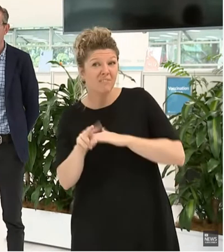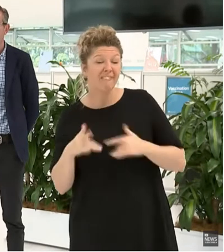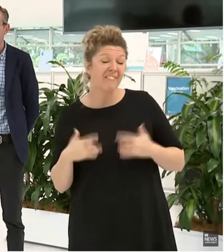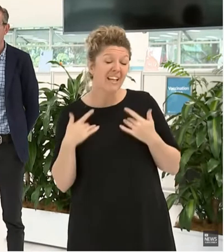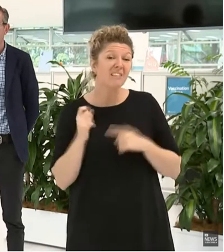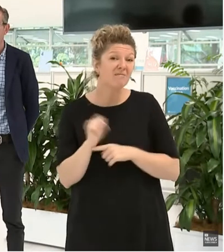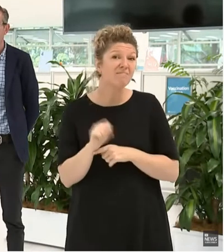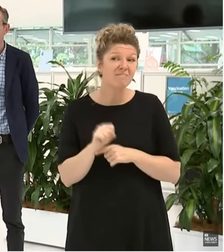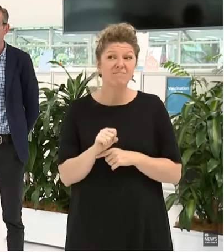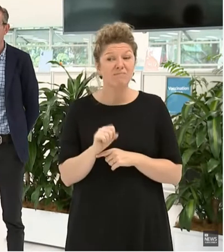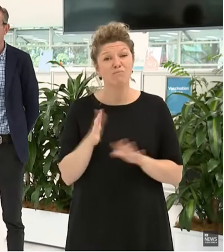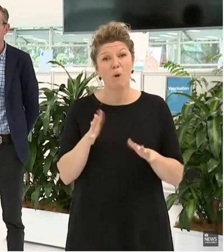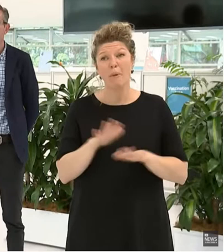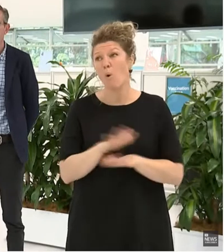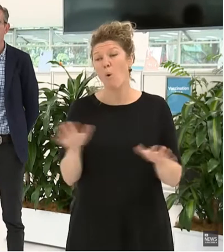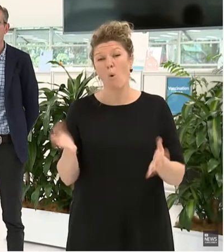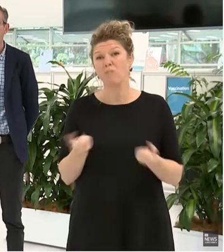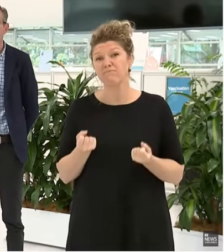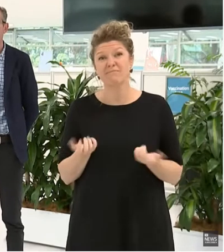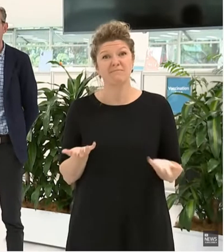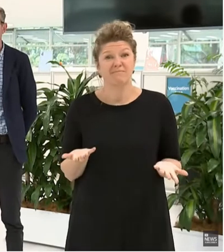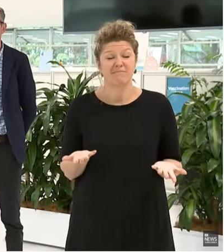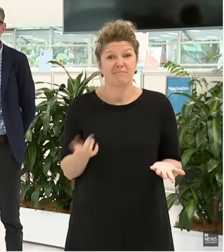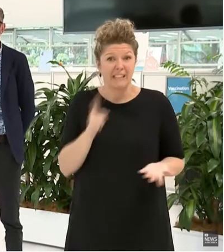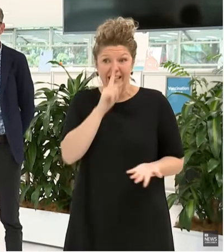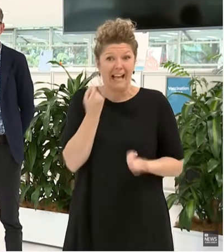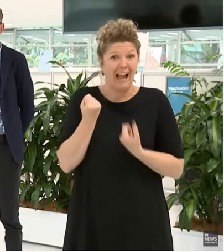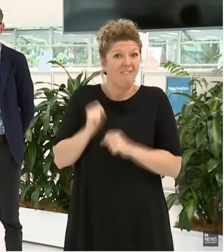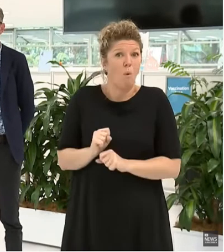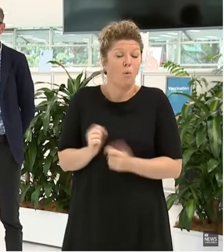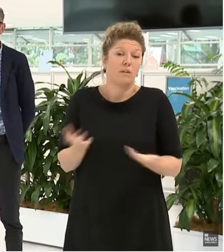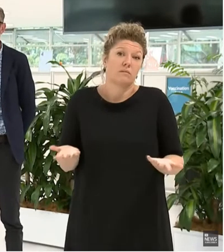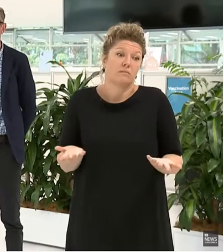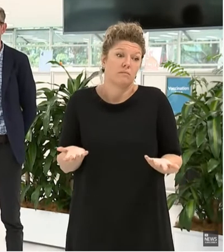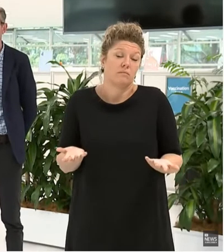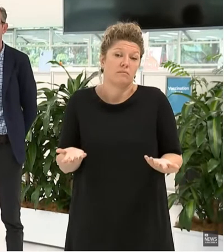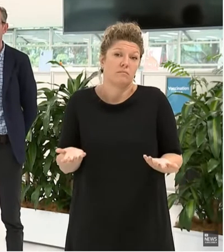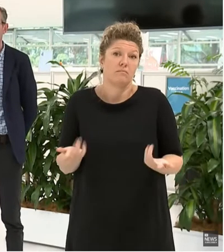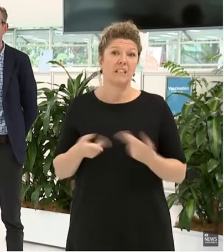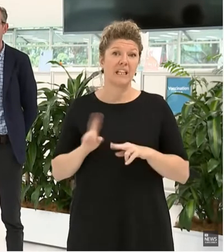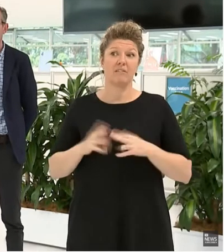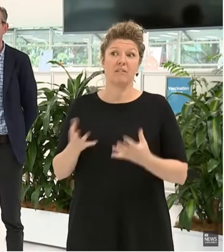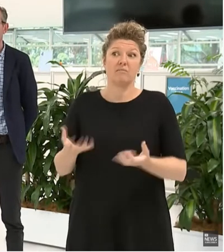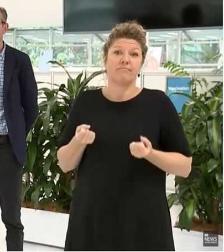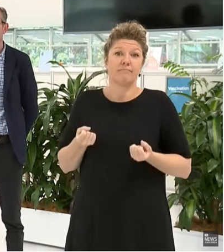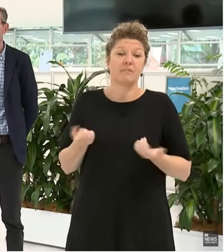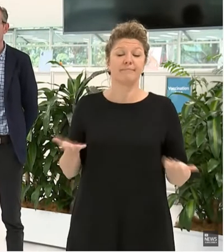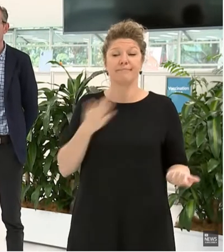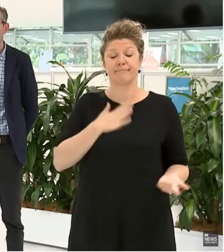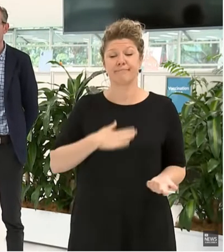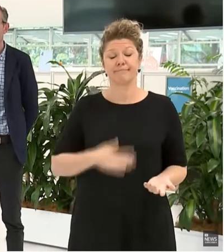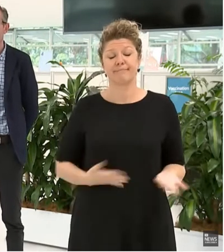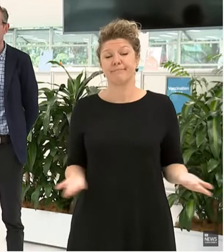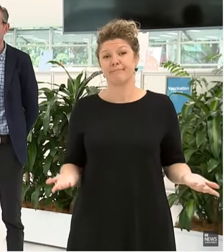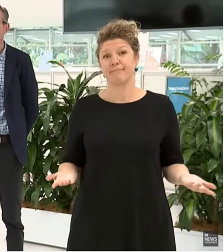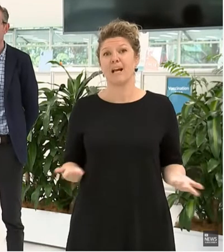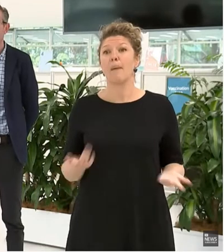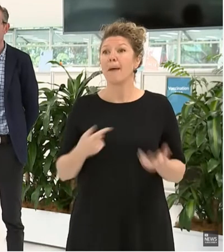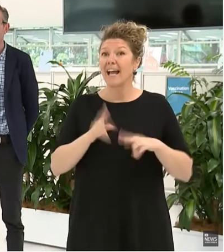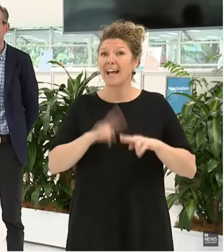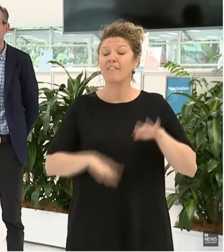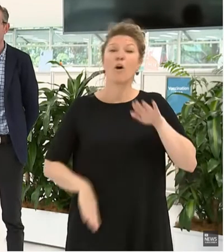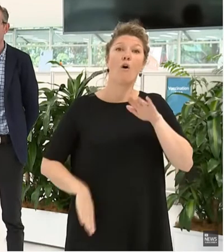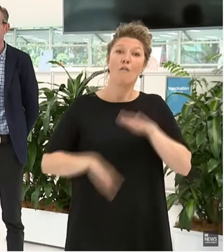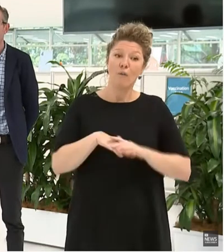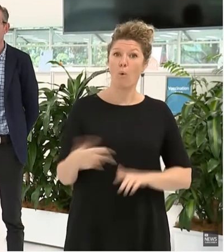some point will get Omicron. We're all going to get Omicron. And if we're all going to get Omicron, the best way to face it is when we have full